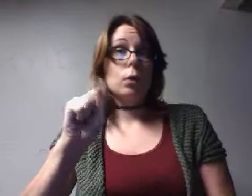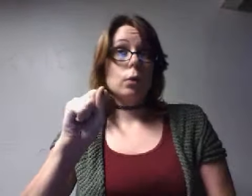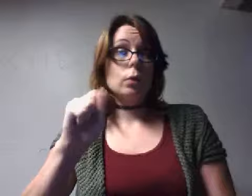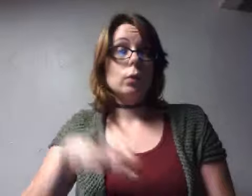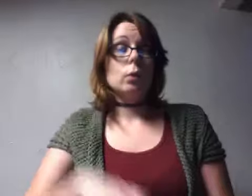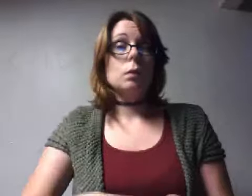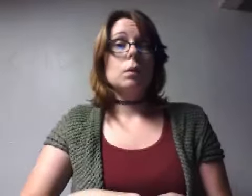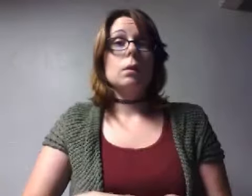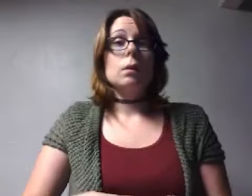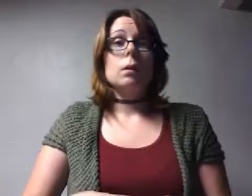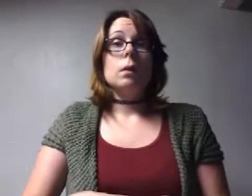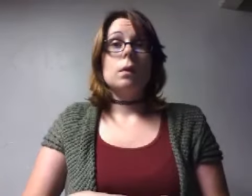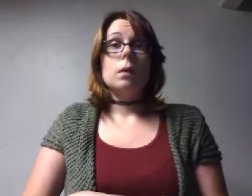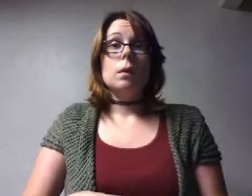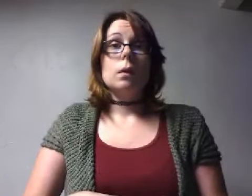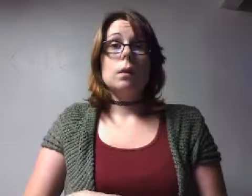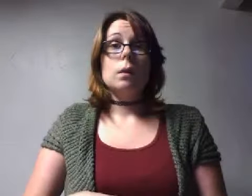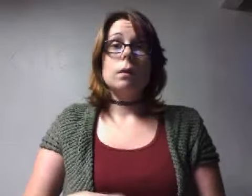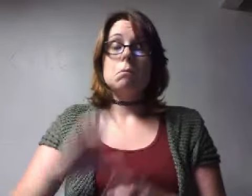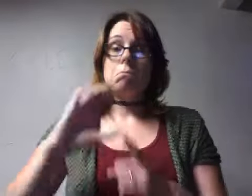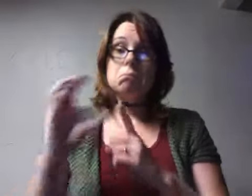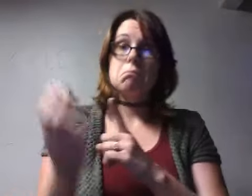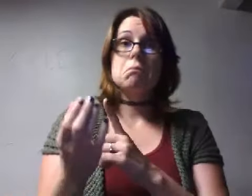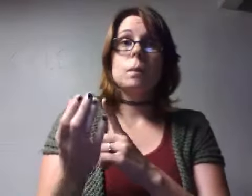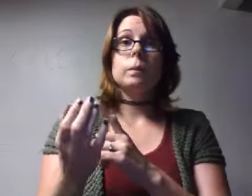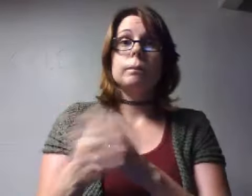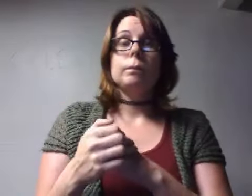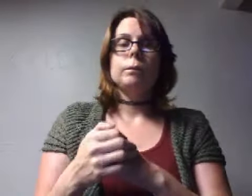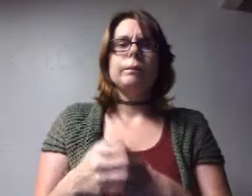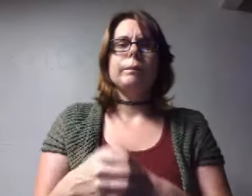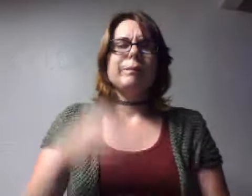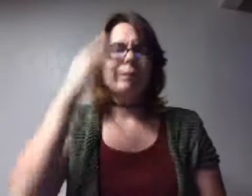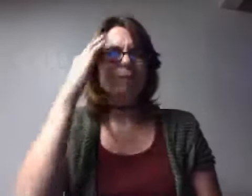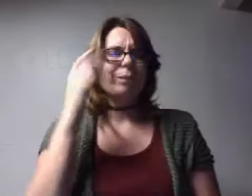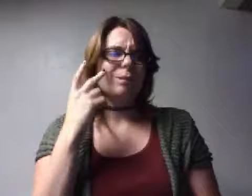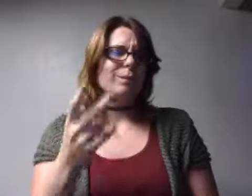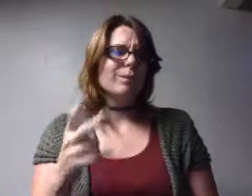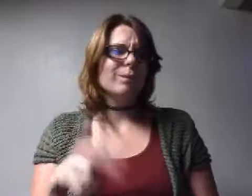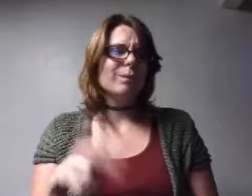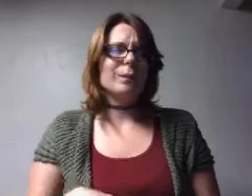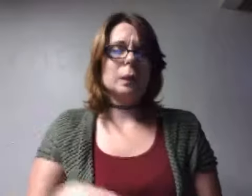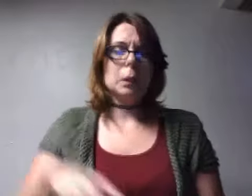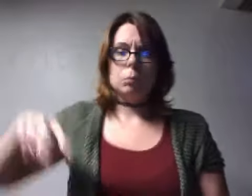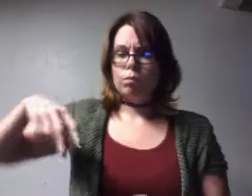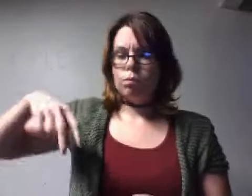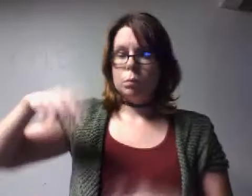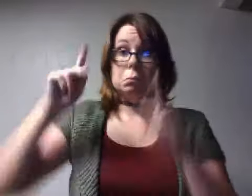have seen photographs of skateboarders doing tricks on rails or down stairs or ledges, but you don't